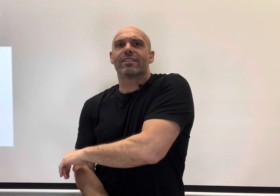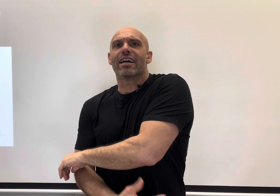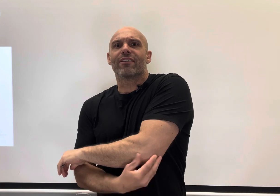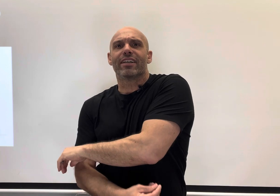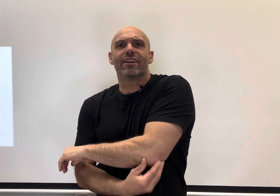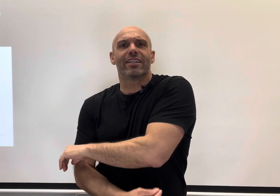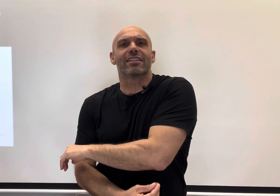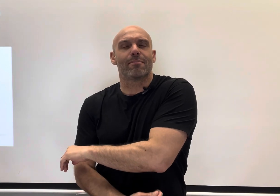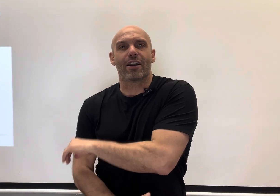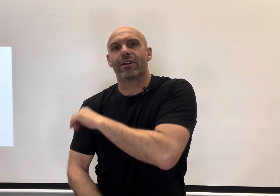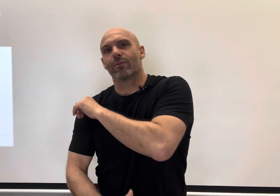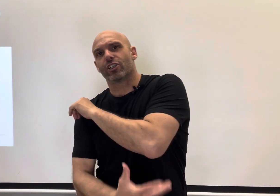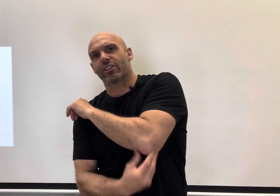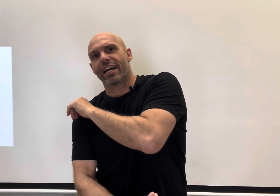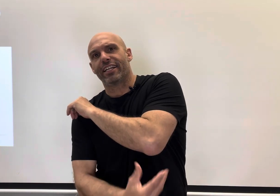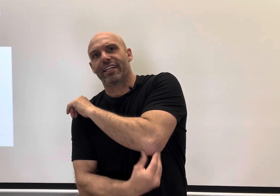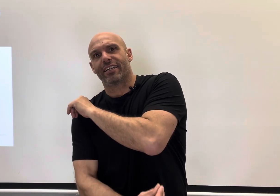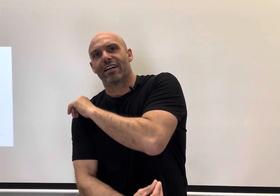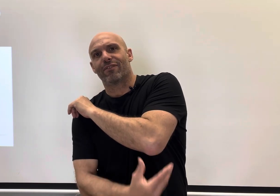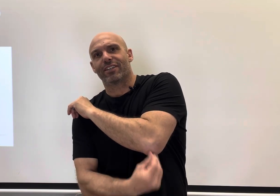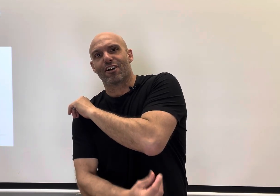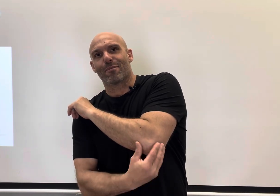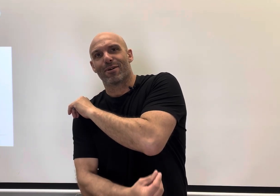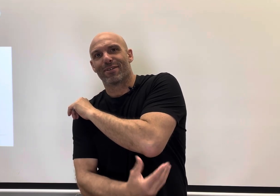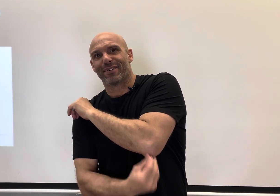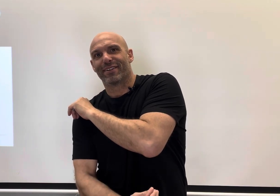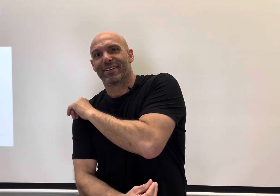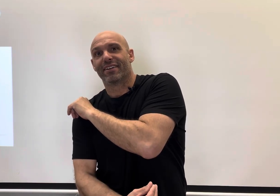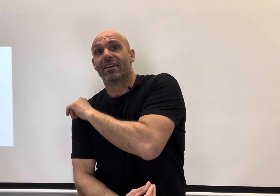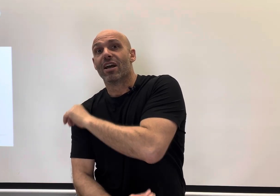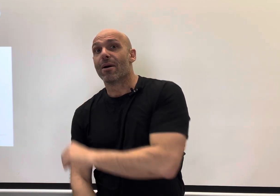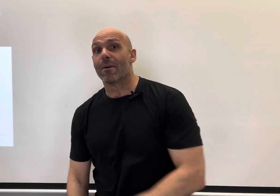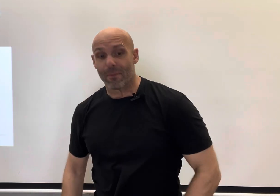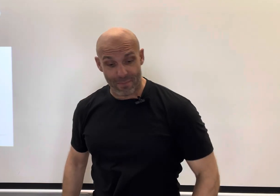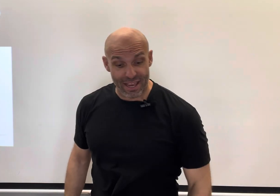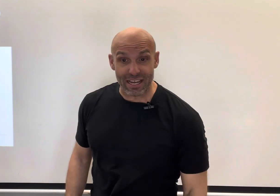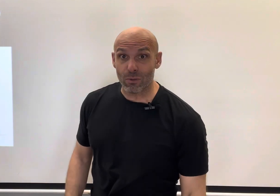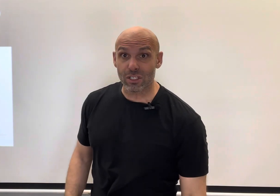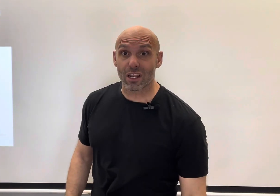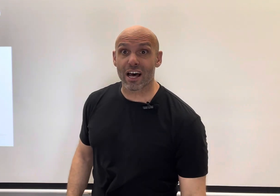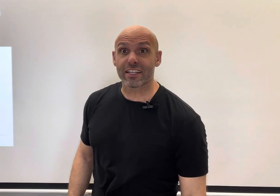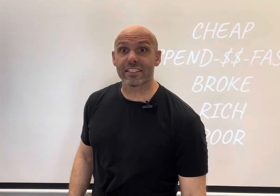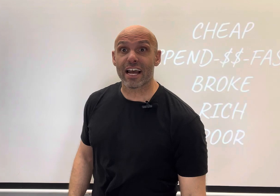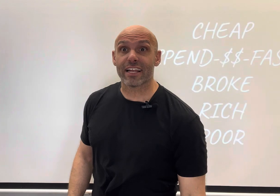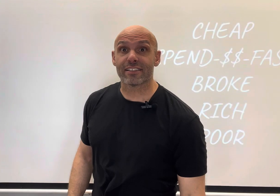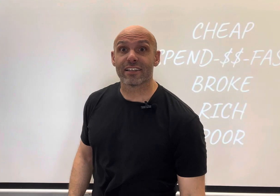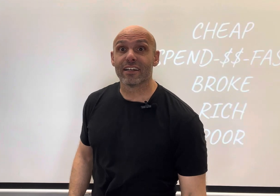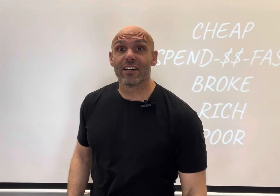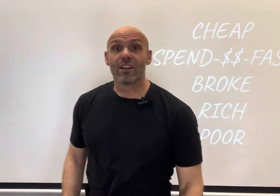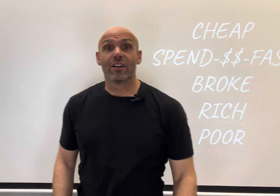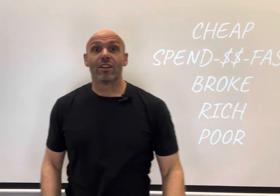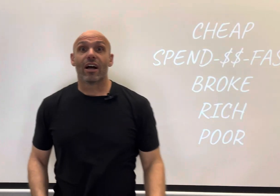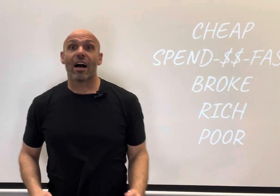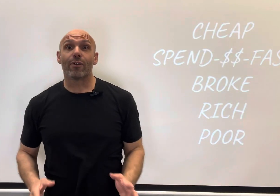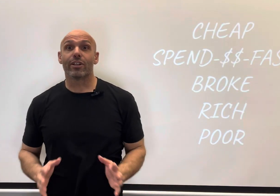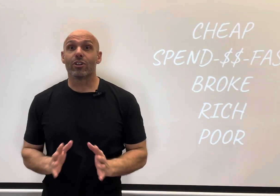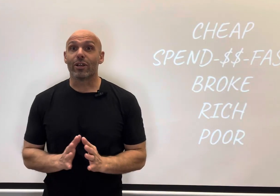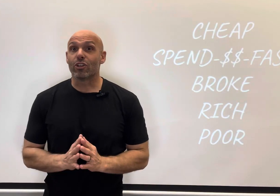down here, it doesn't matter. We're just signing it off the elbow. Man, that was a lot of signs. How are you doing? Do you